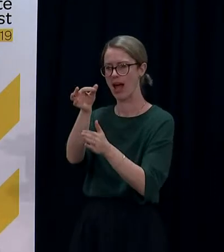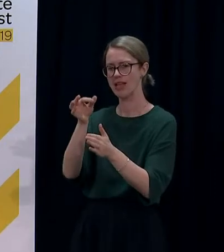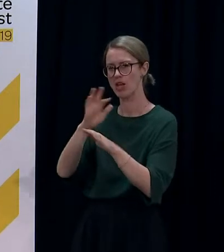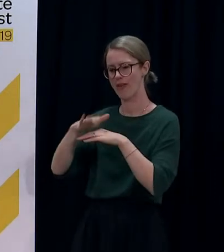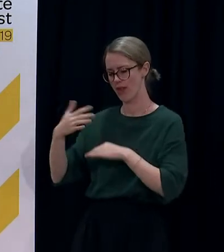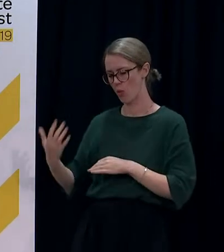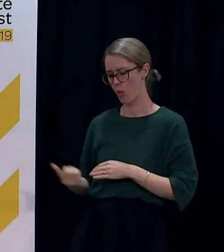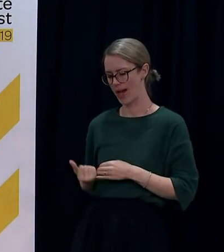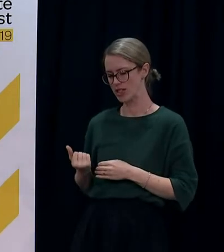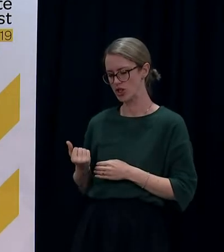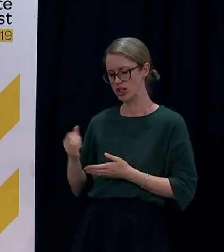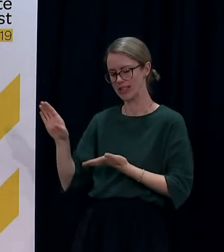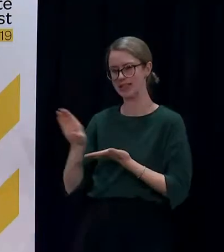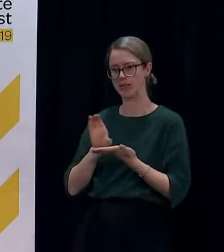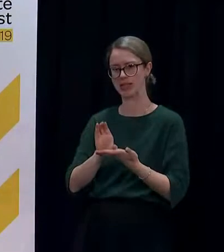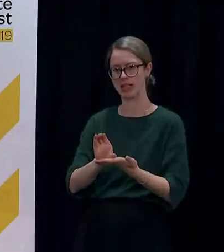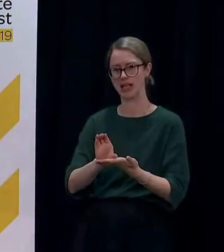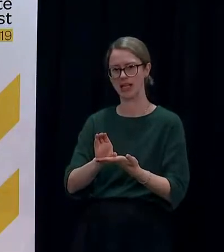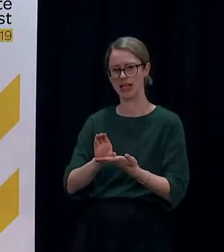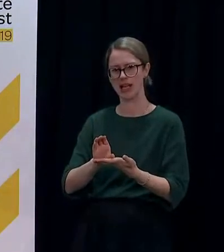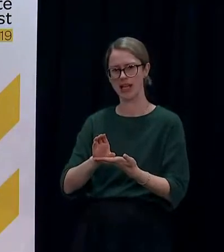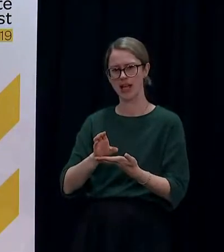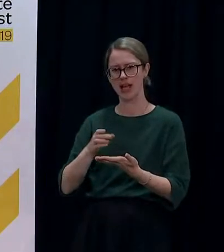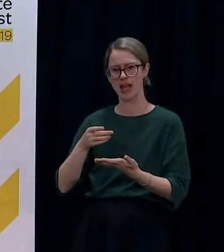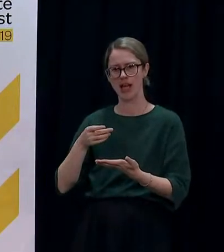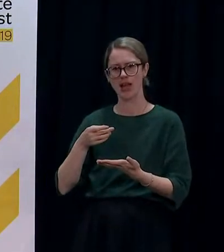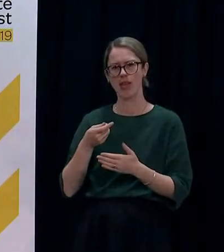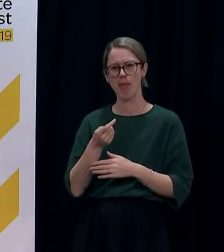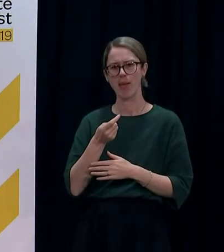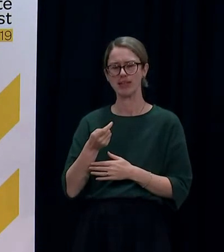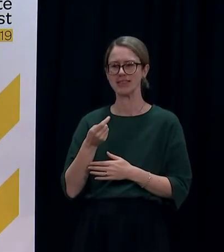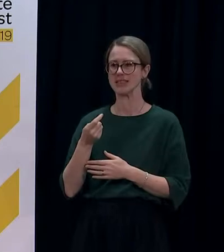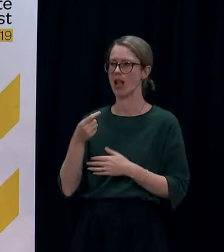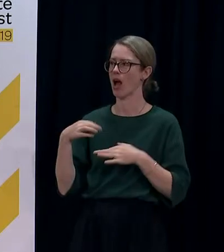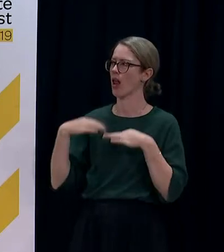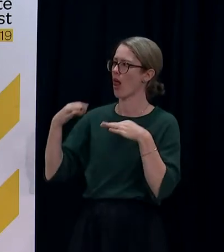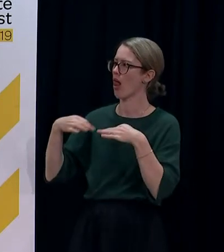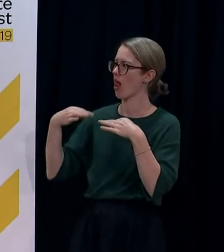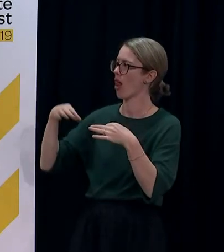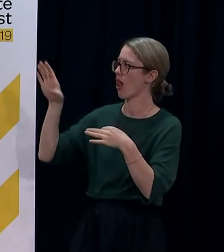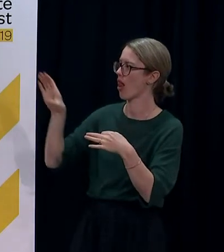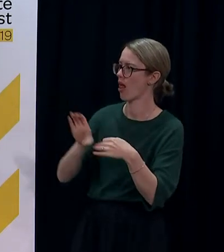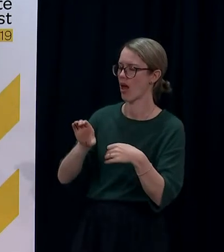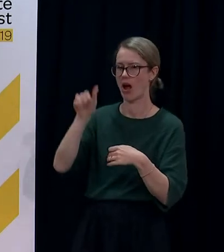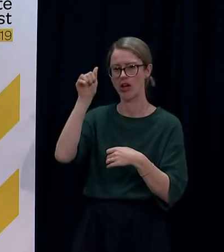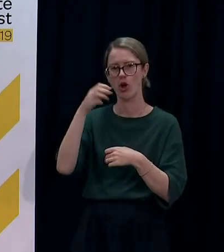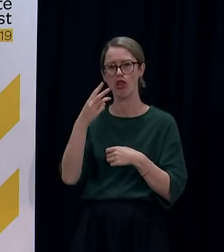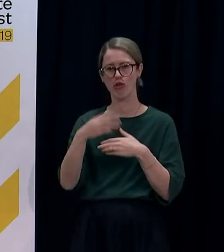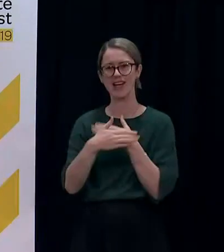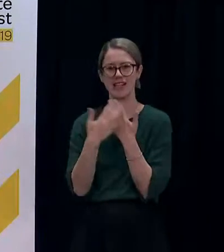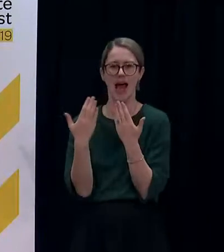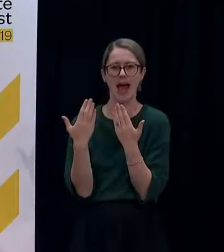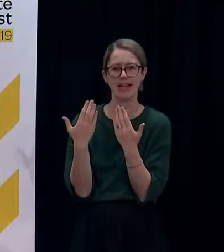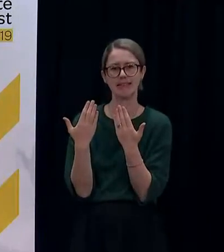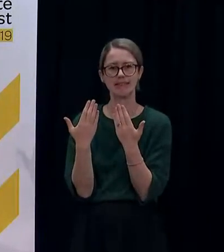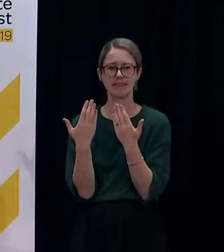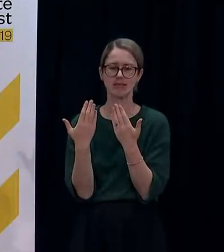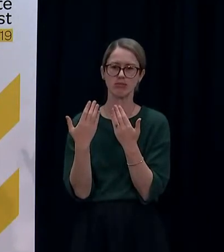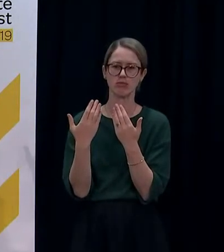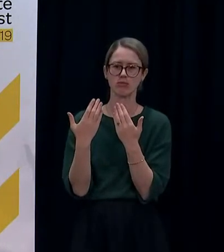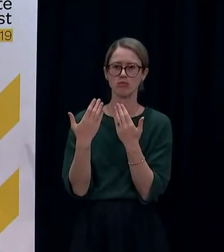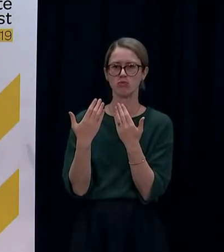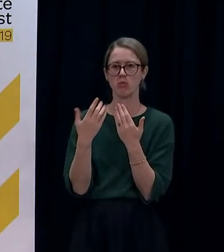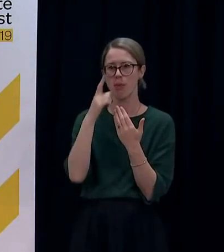you aware of payments being slower to get to people this time? I know that 3 days is the preferred time